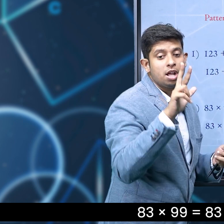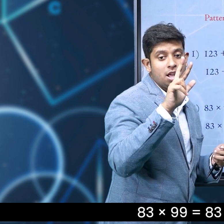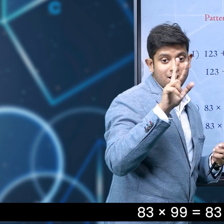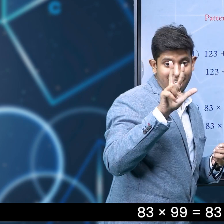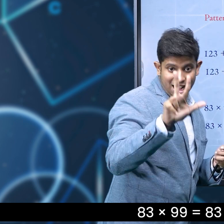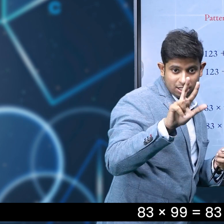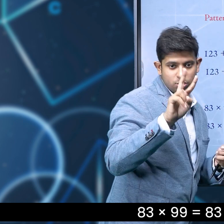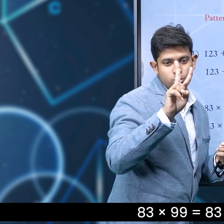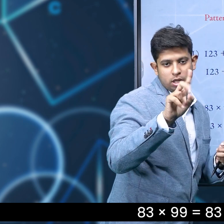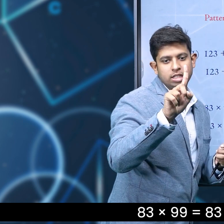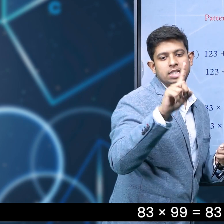8217.